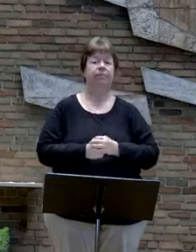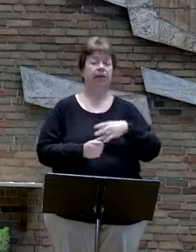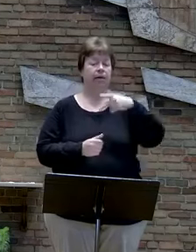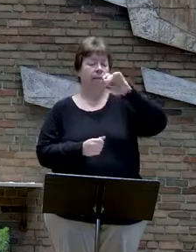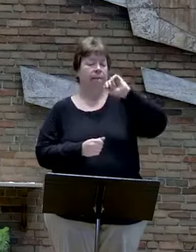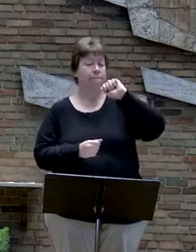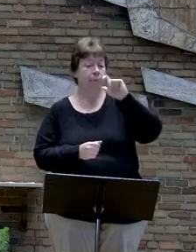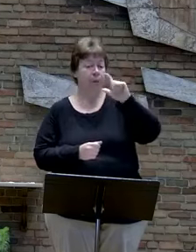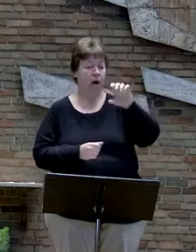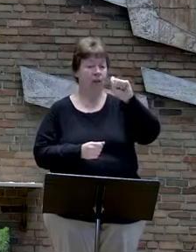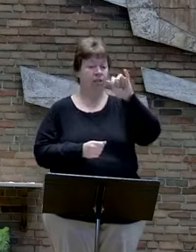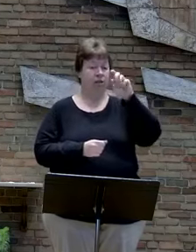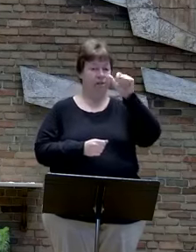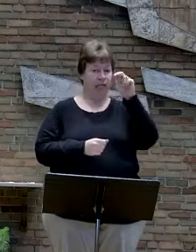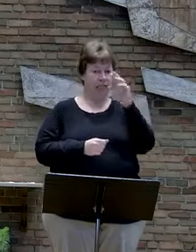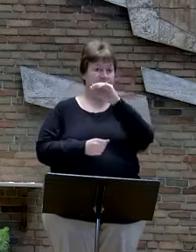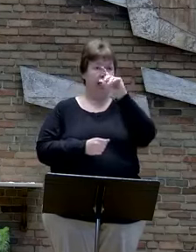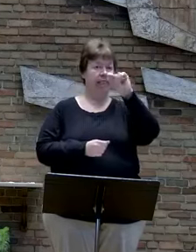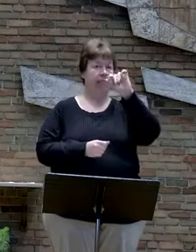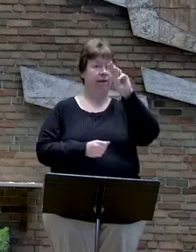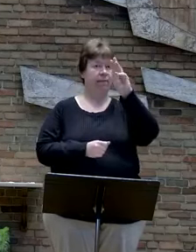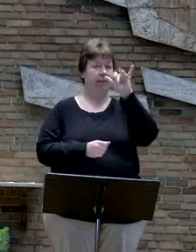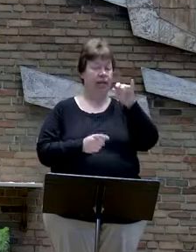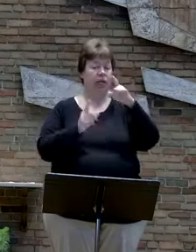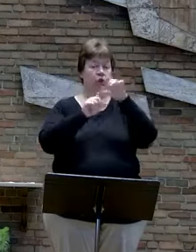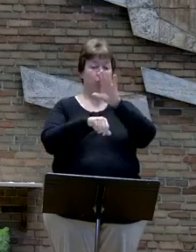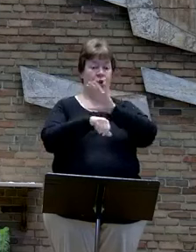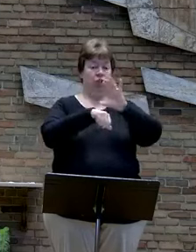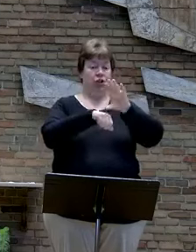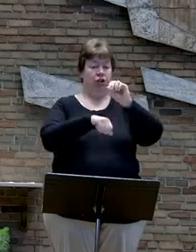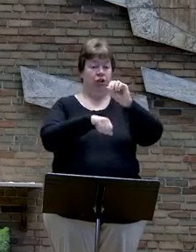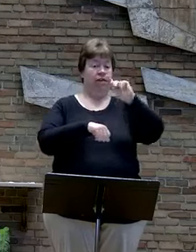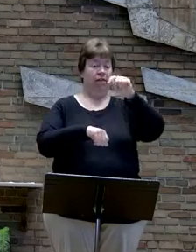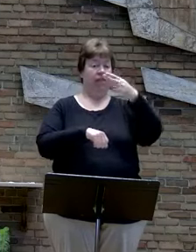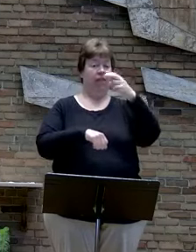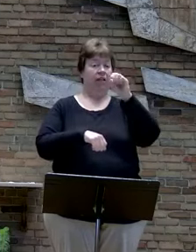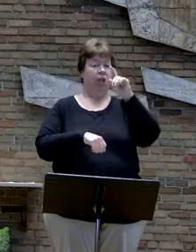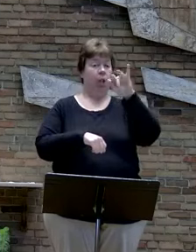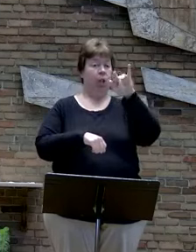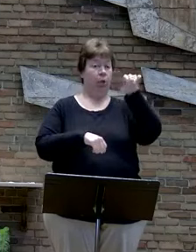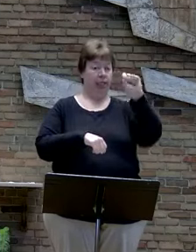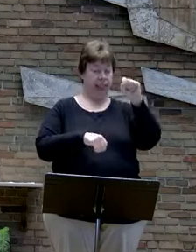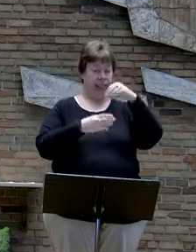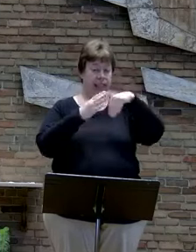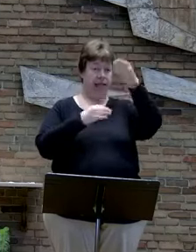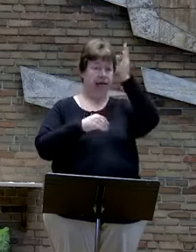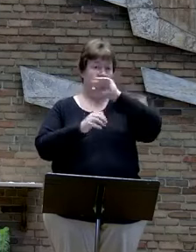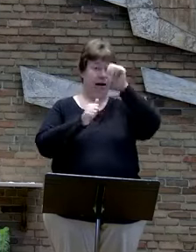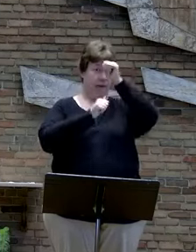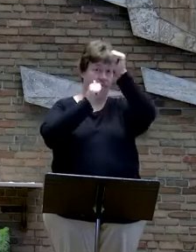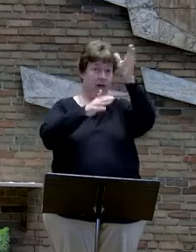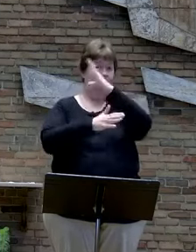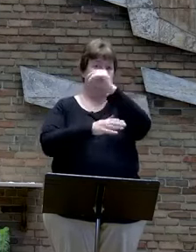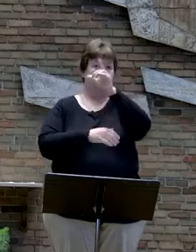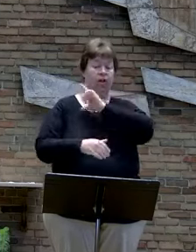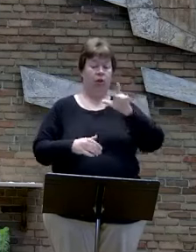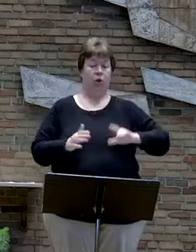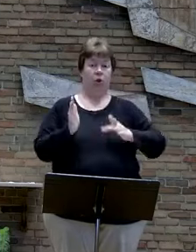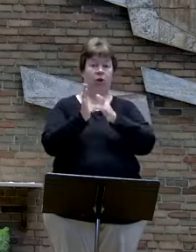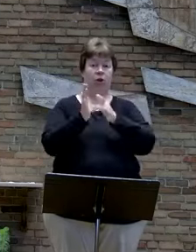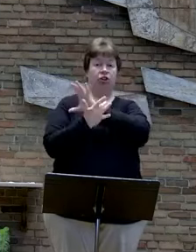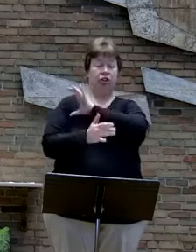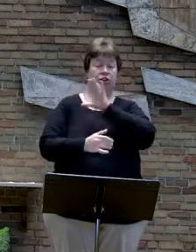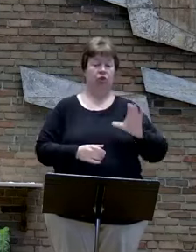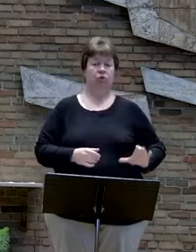Paul, Silvanus, and Timothy to the Church of the Thessalonians, in God the Father and the Lord Jesus